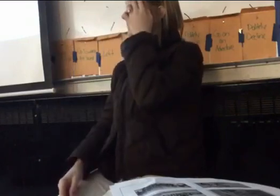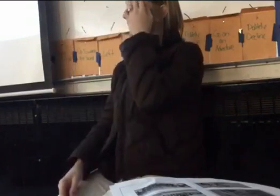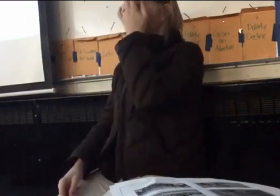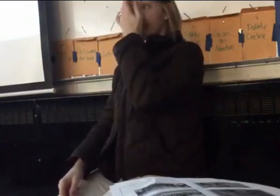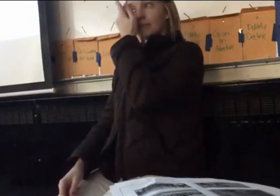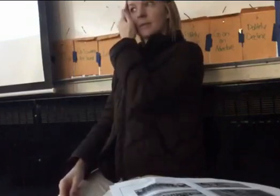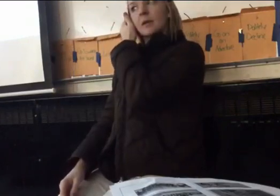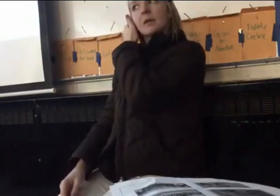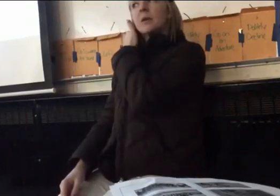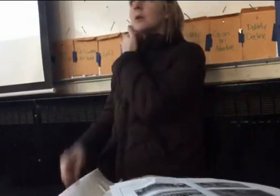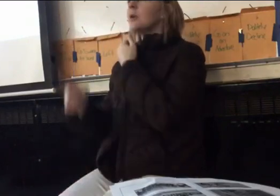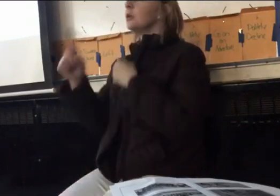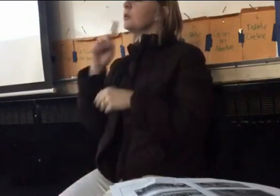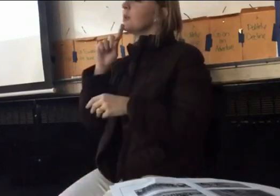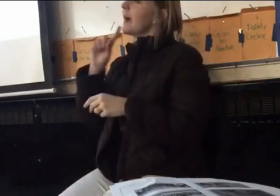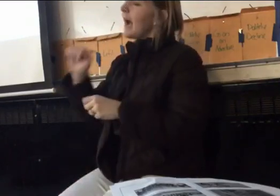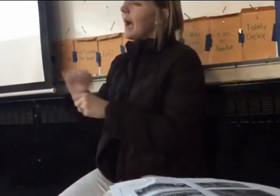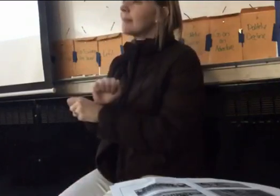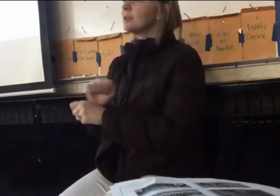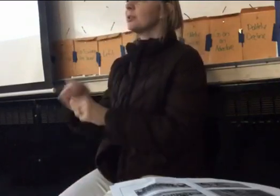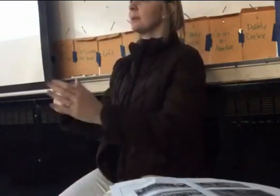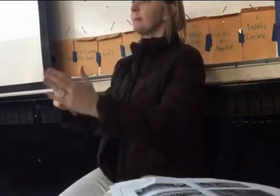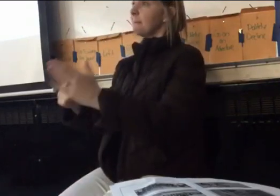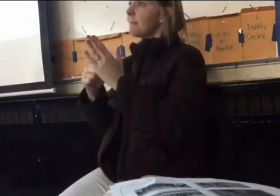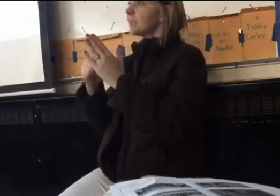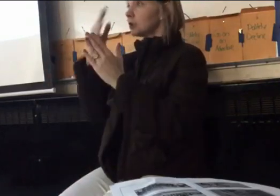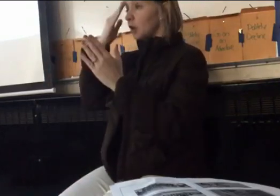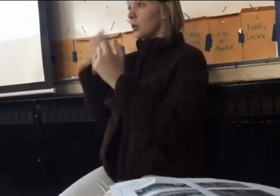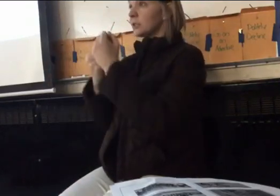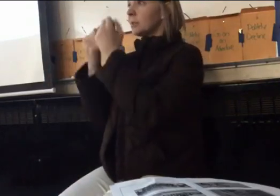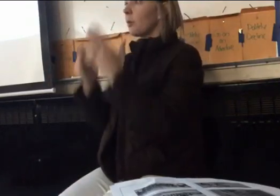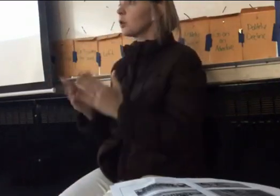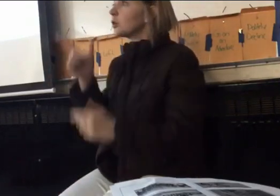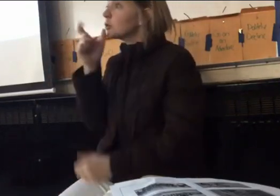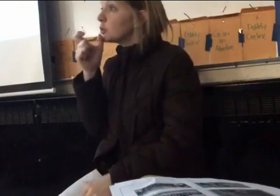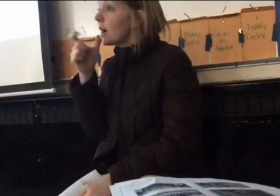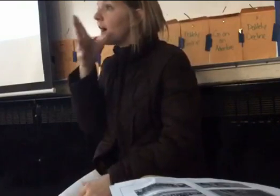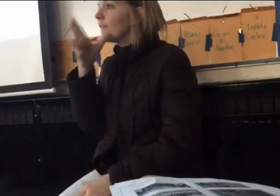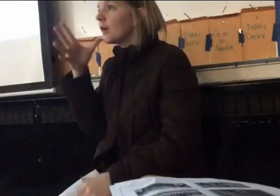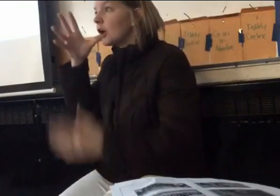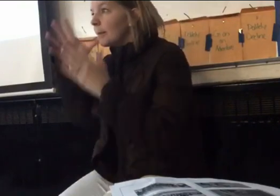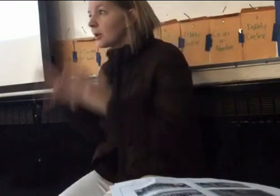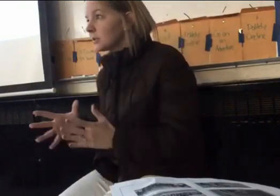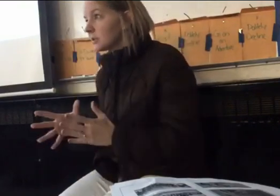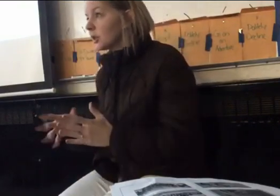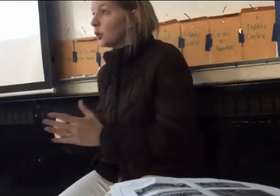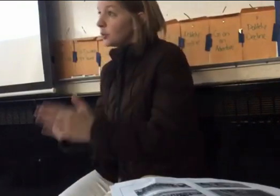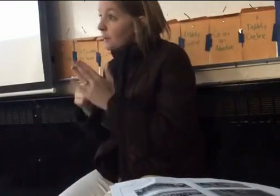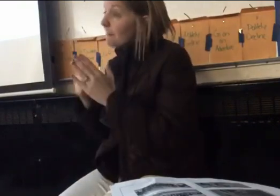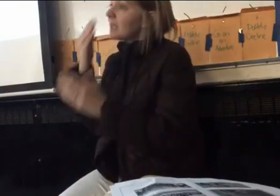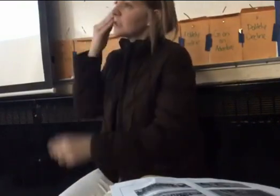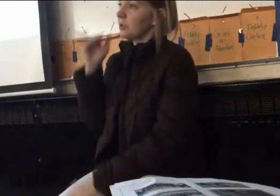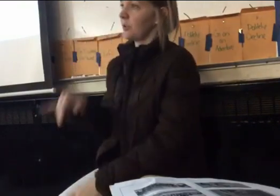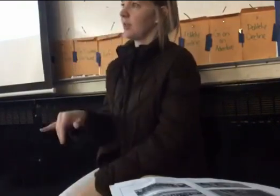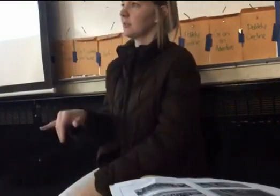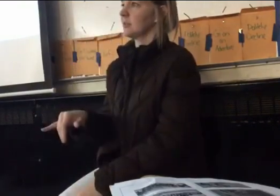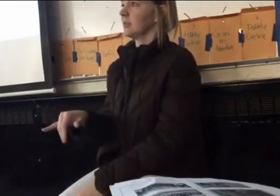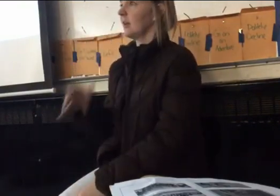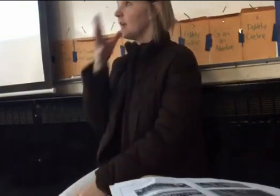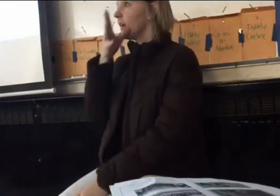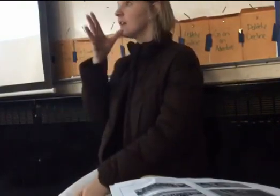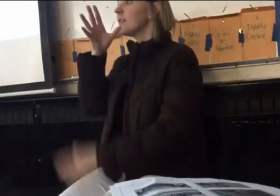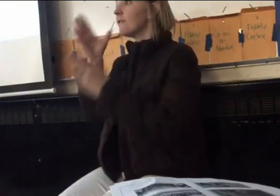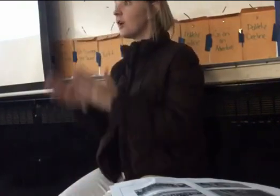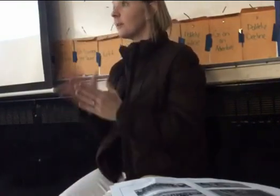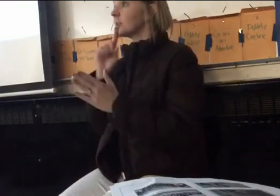You absolutely must know the supporters are going to be the farmers. That's the really important one that you need to know. The farmers